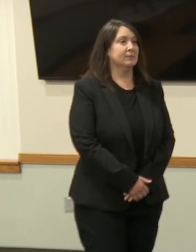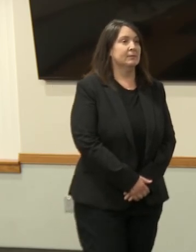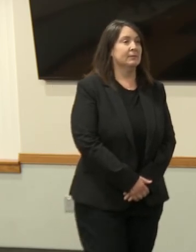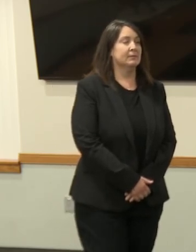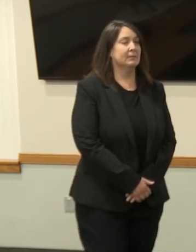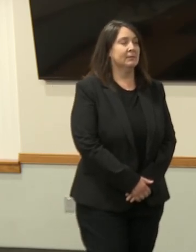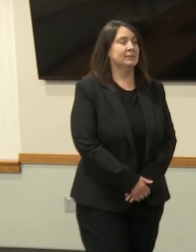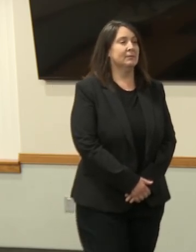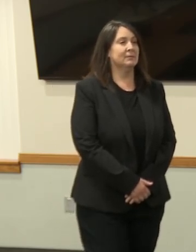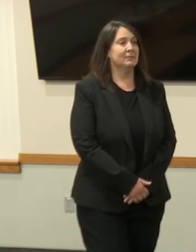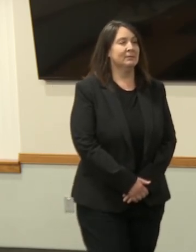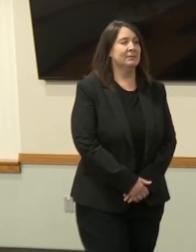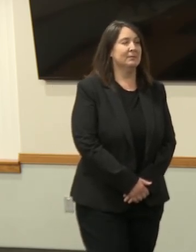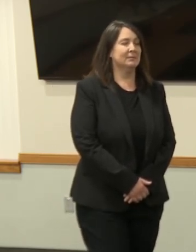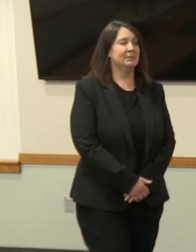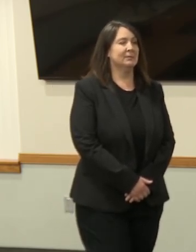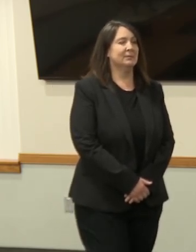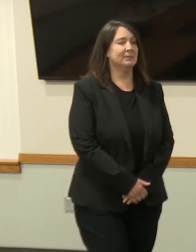You're fine.